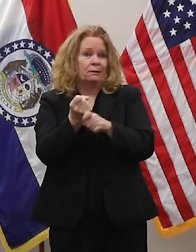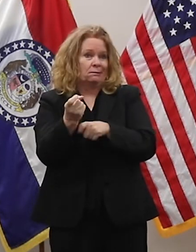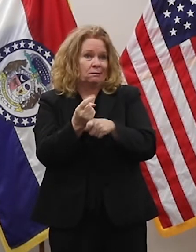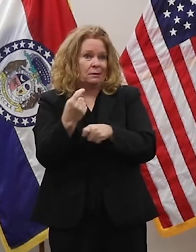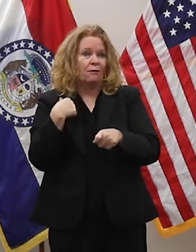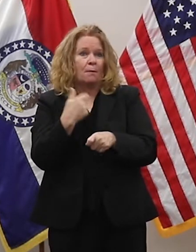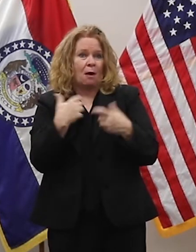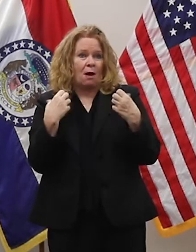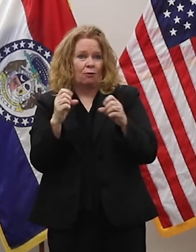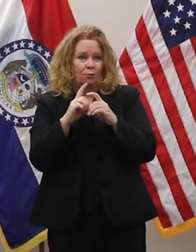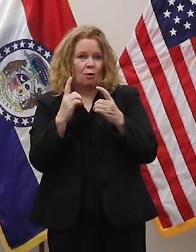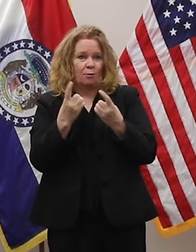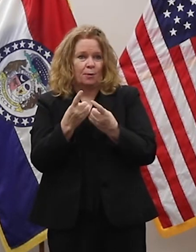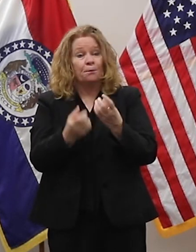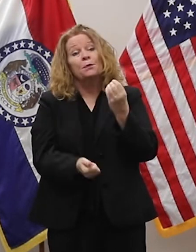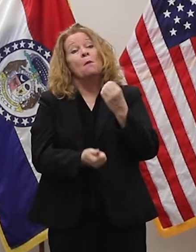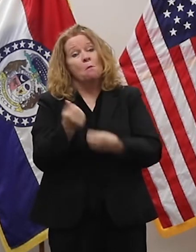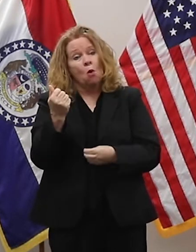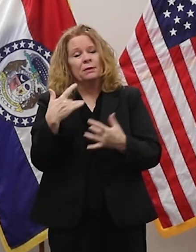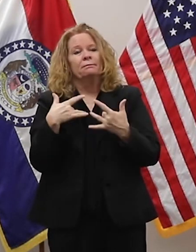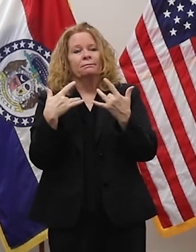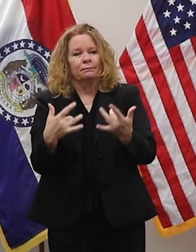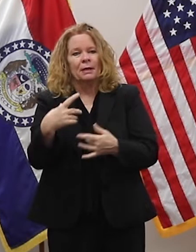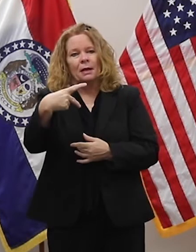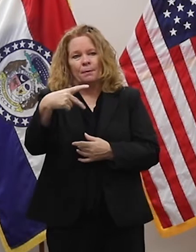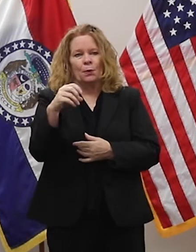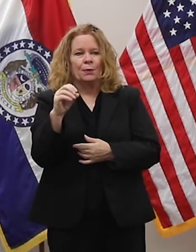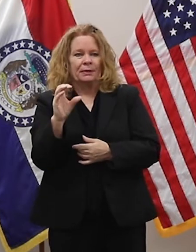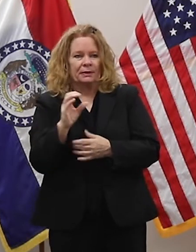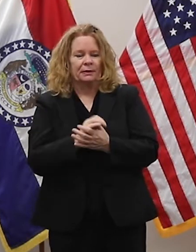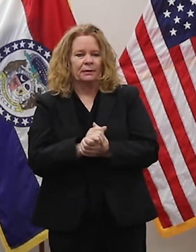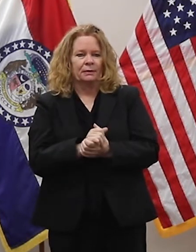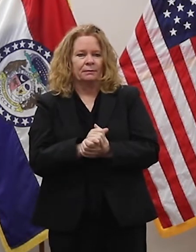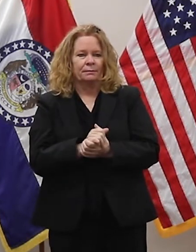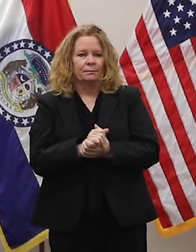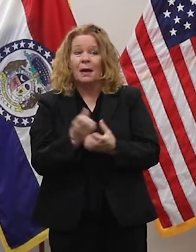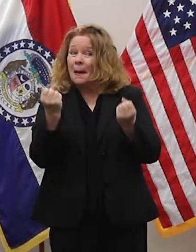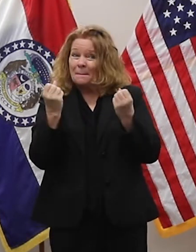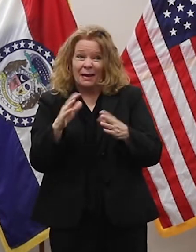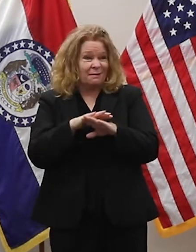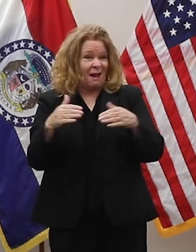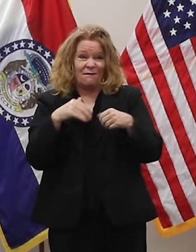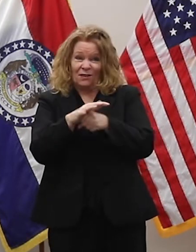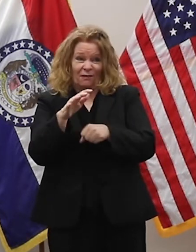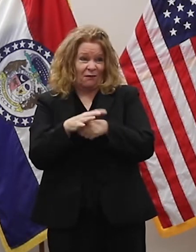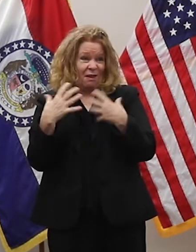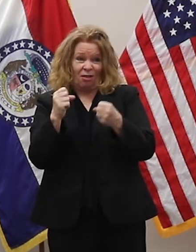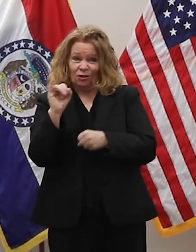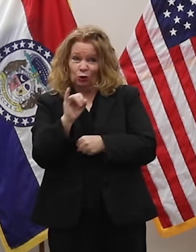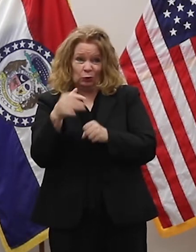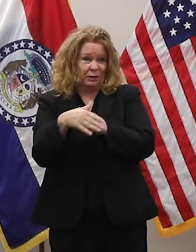the majority of whom are persons of color. And many lack inadequate health insurance coverage.